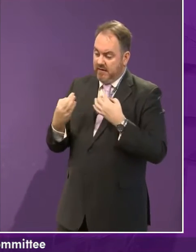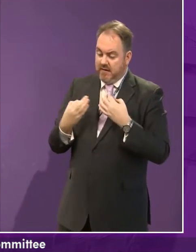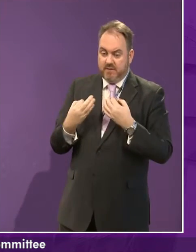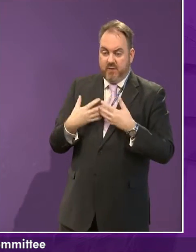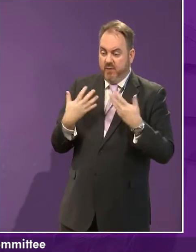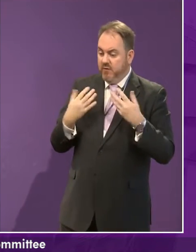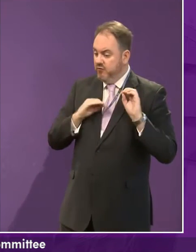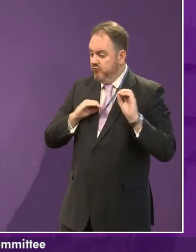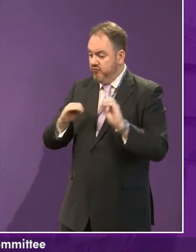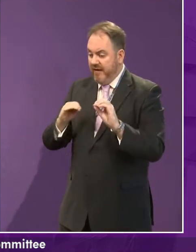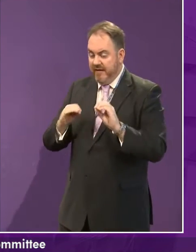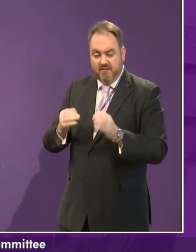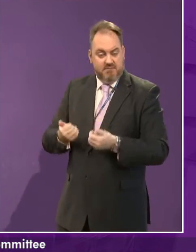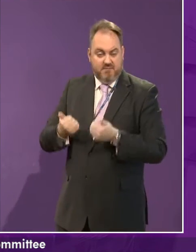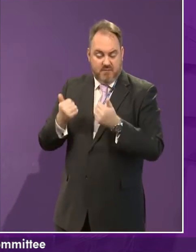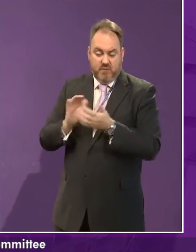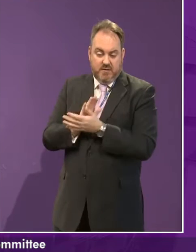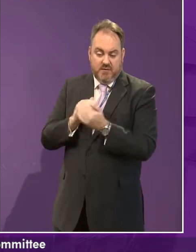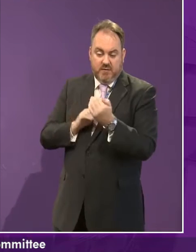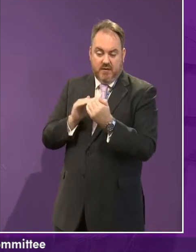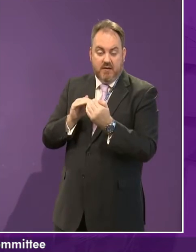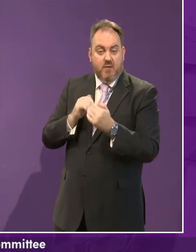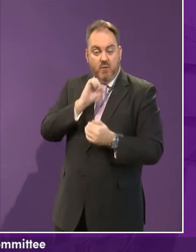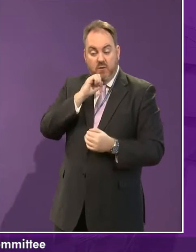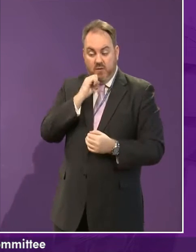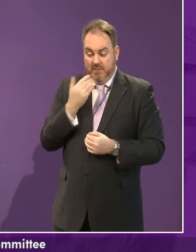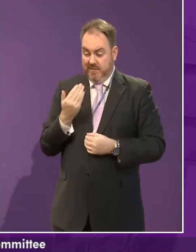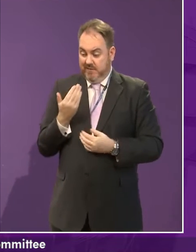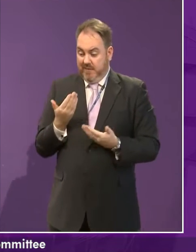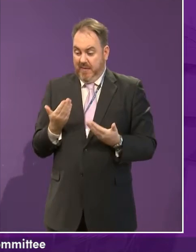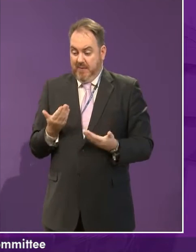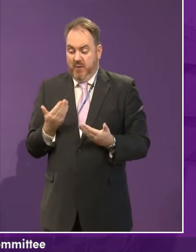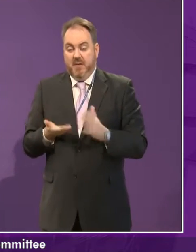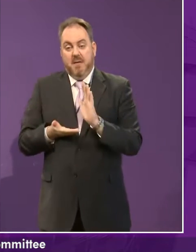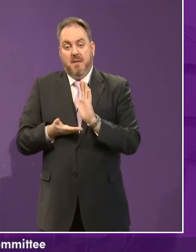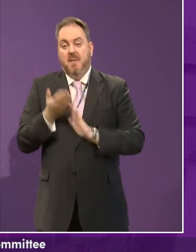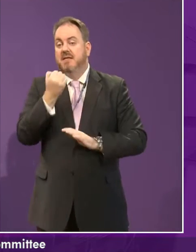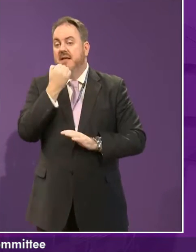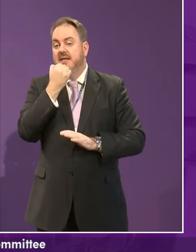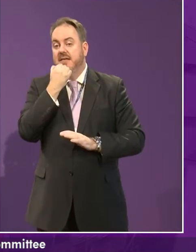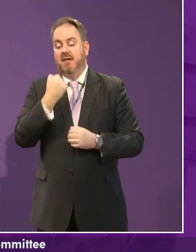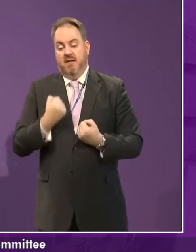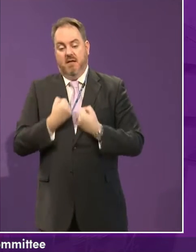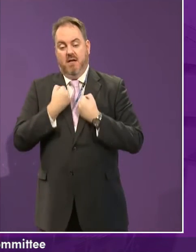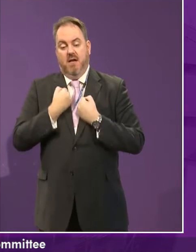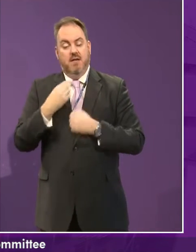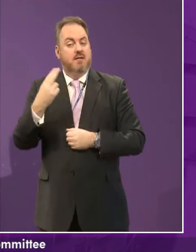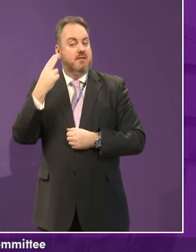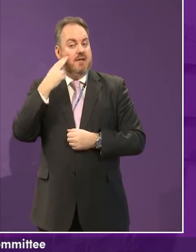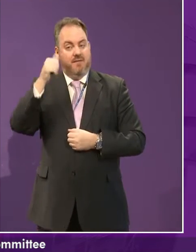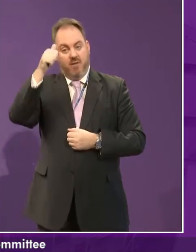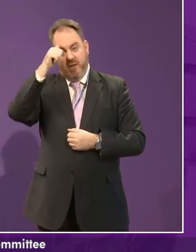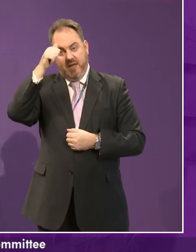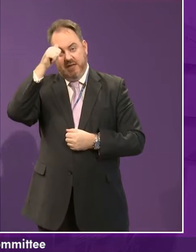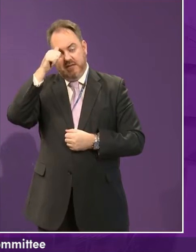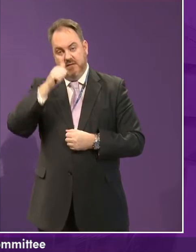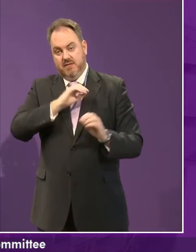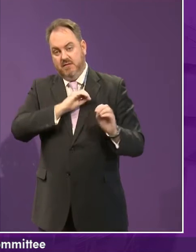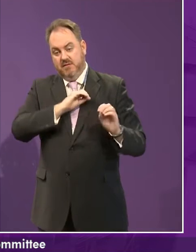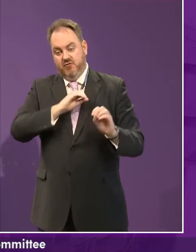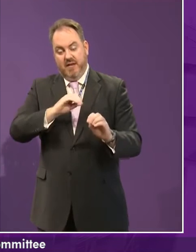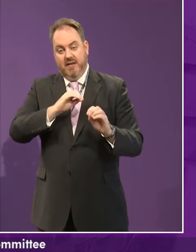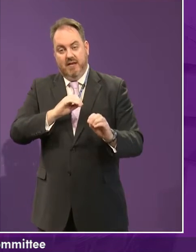training. We're just about to update our deaf awareness training, as we now have a disability advisor who's a